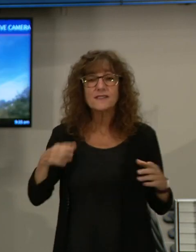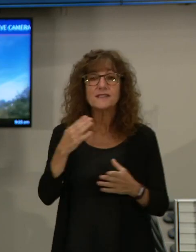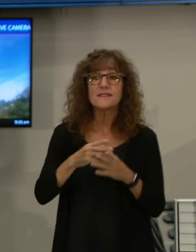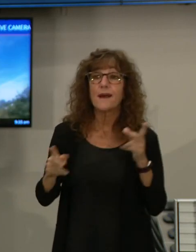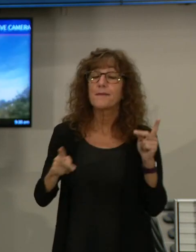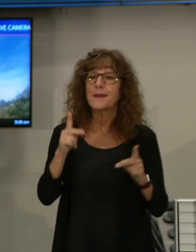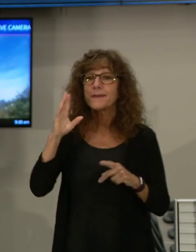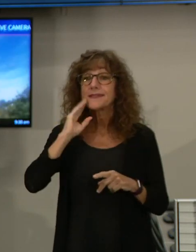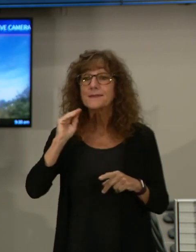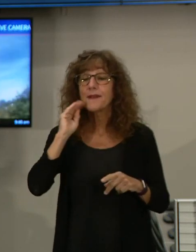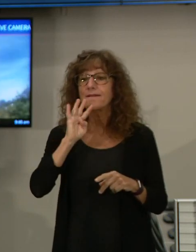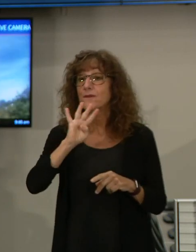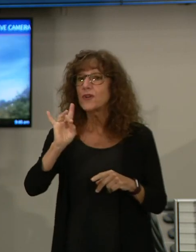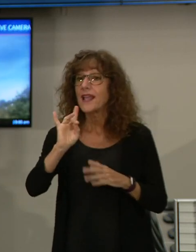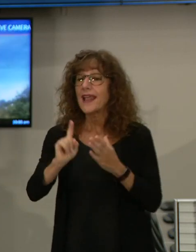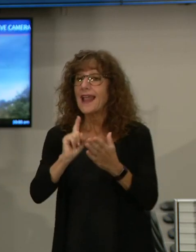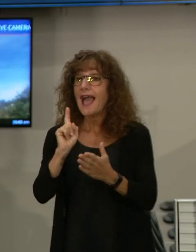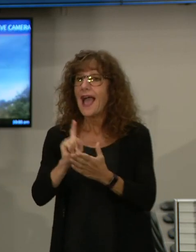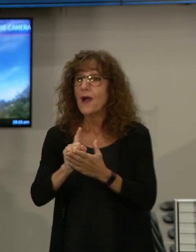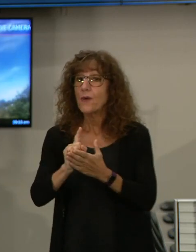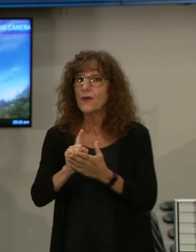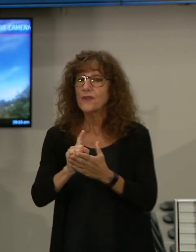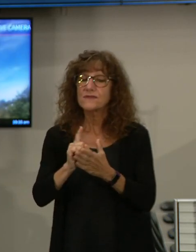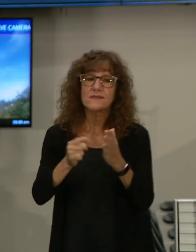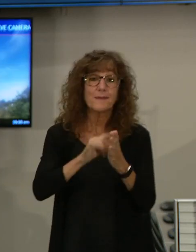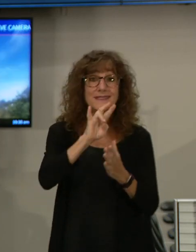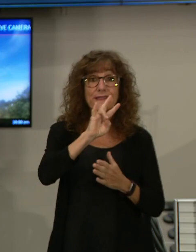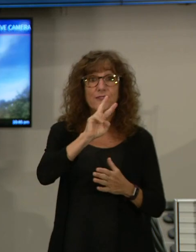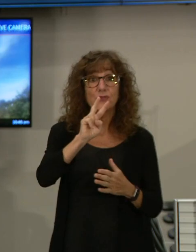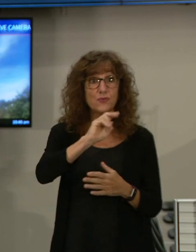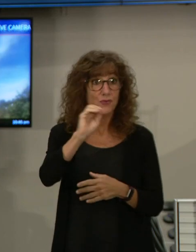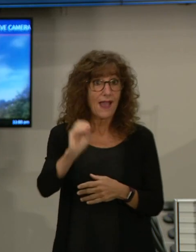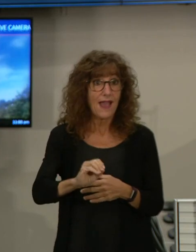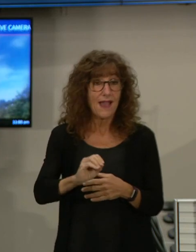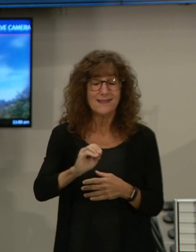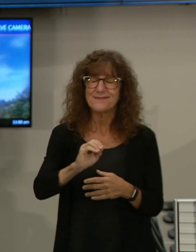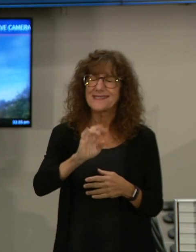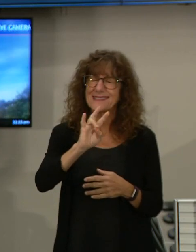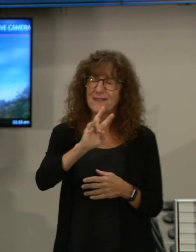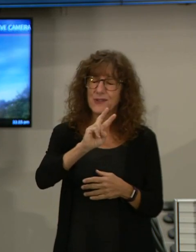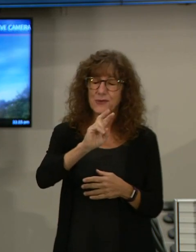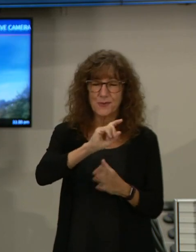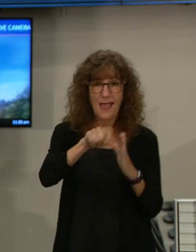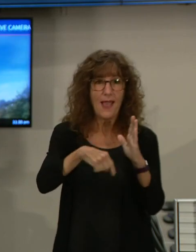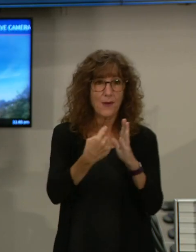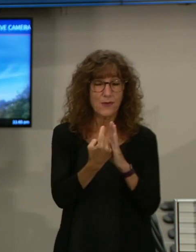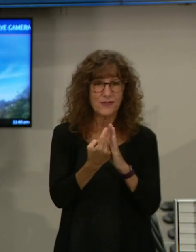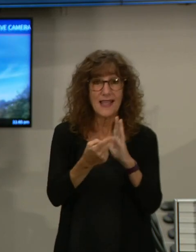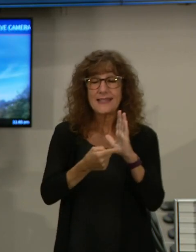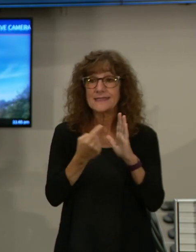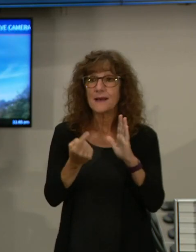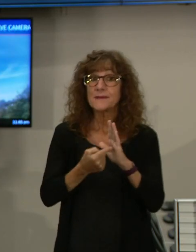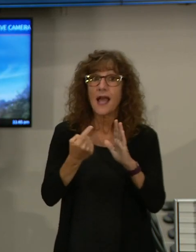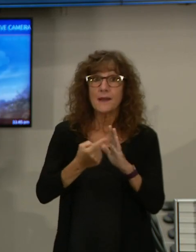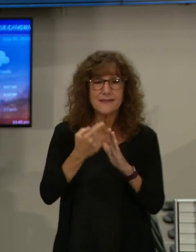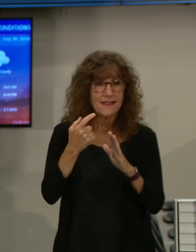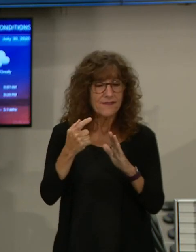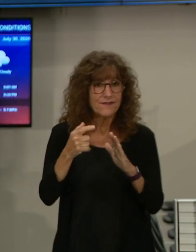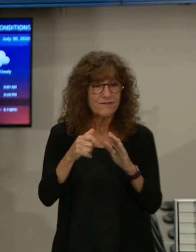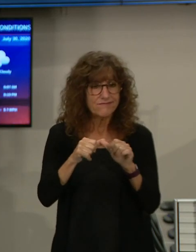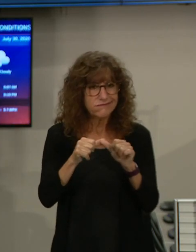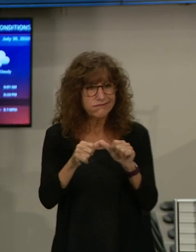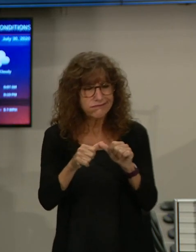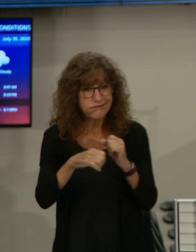have an experience with 48 hours to 72 hours. And the instances where it's longer than that, we're following up with the labs. We're trying to make